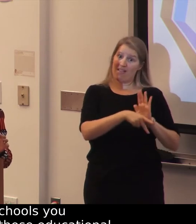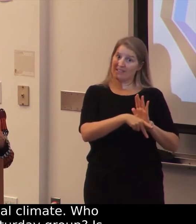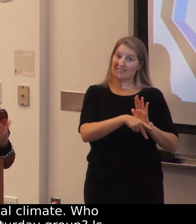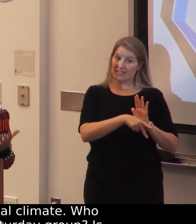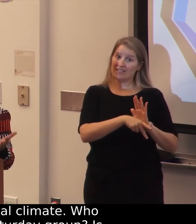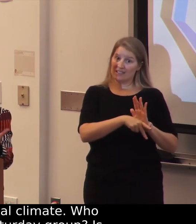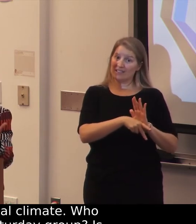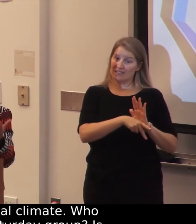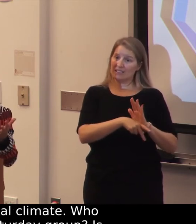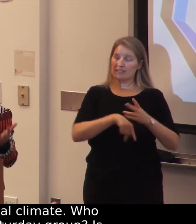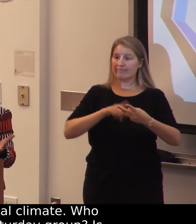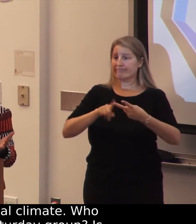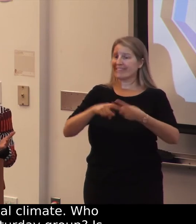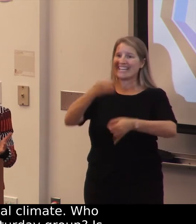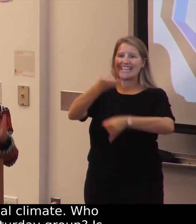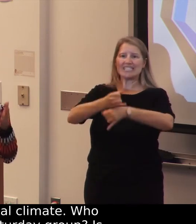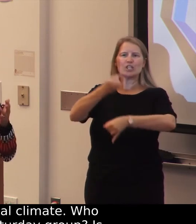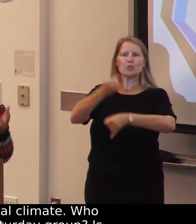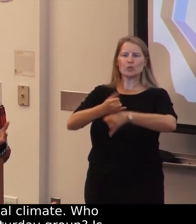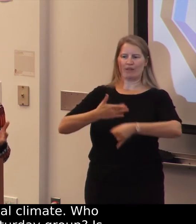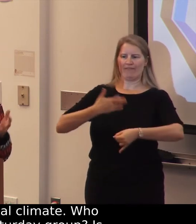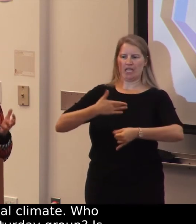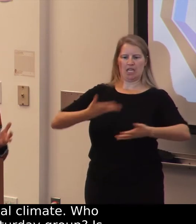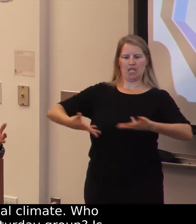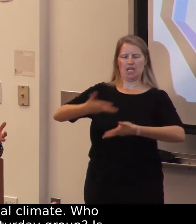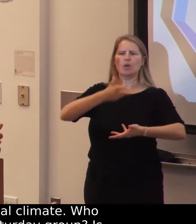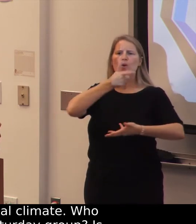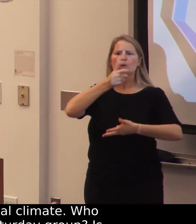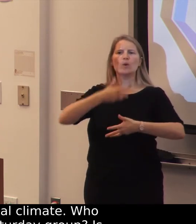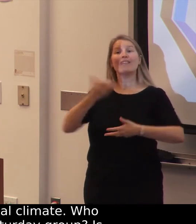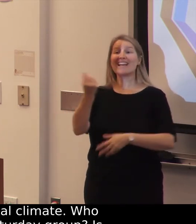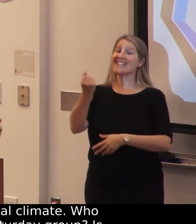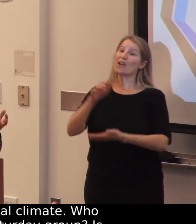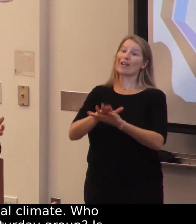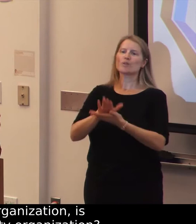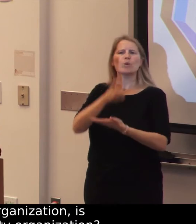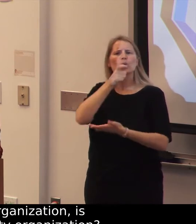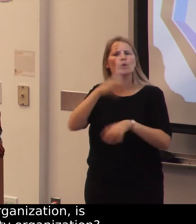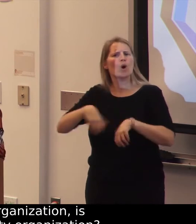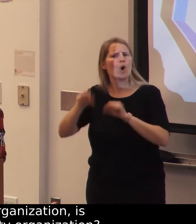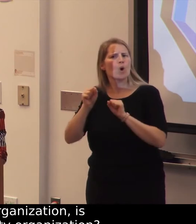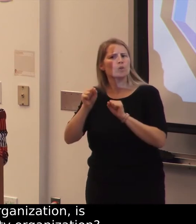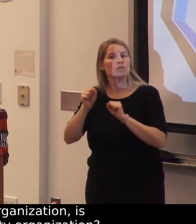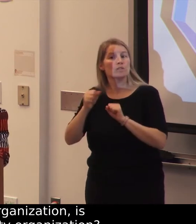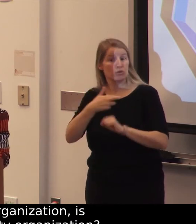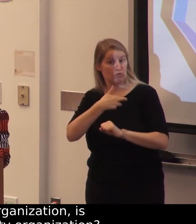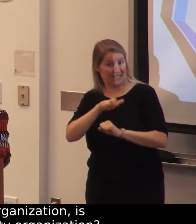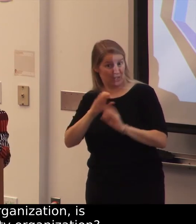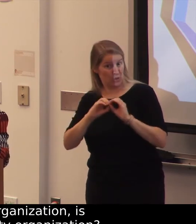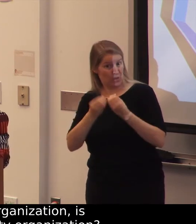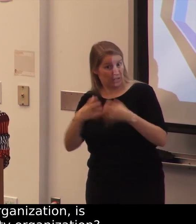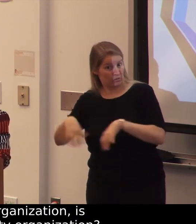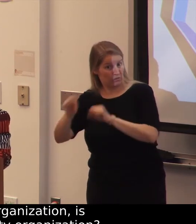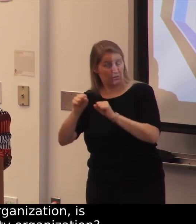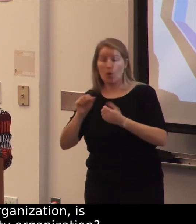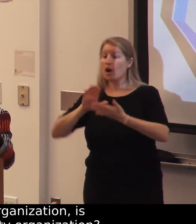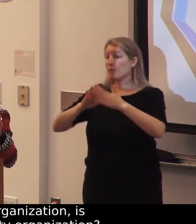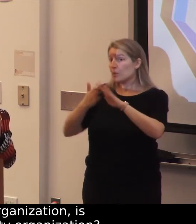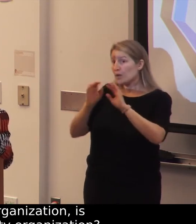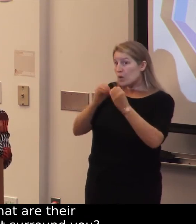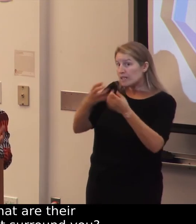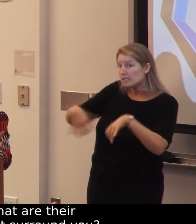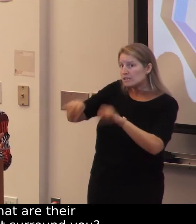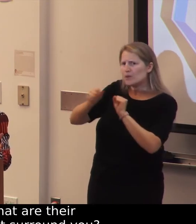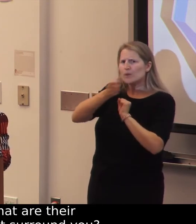educational policies. You have an institutional climate. Who hosts your Saturday group? Okay? Is it in fact a religious organization? Is it a community